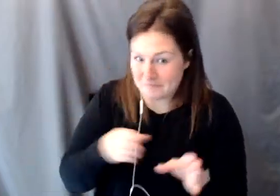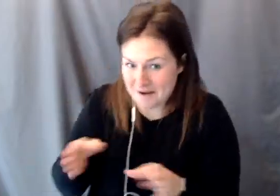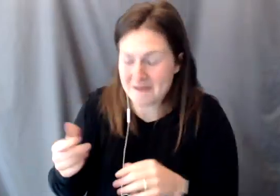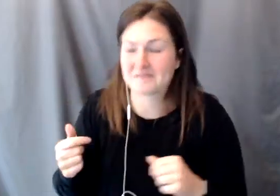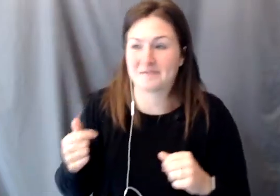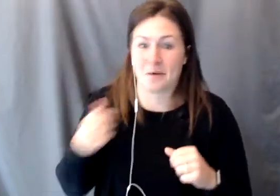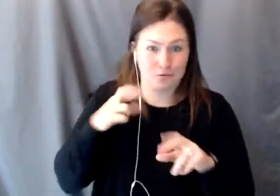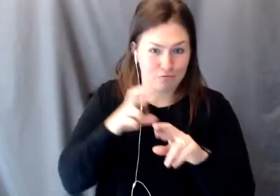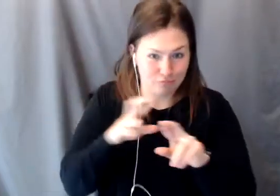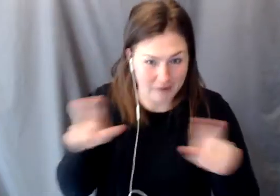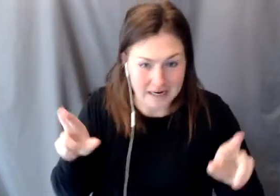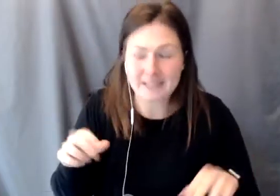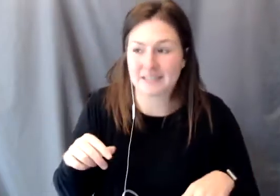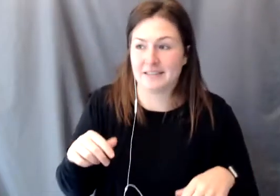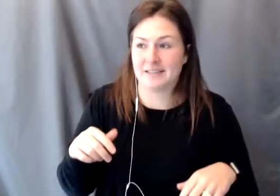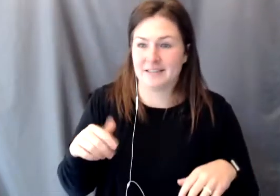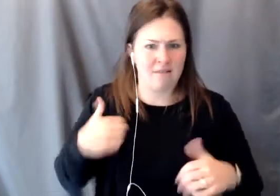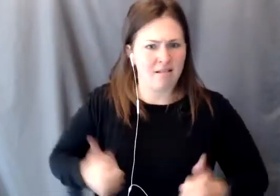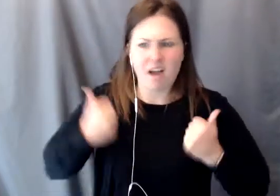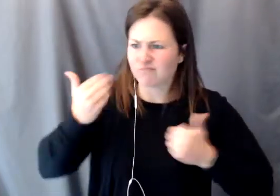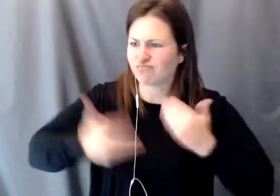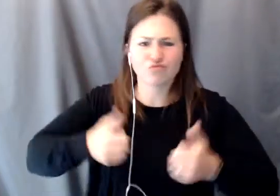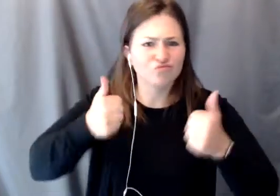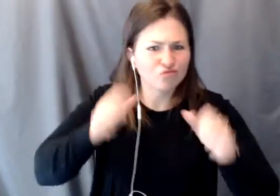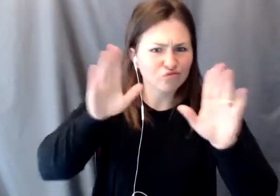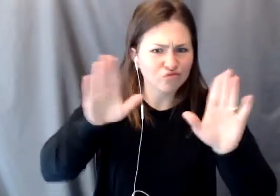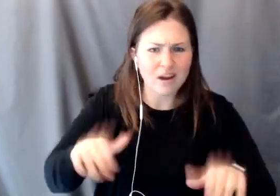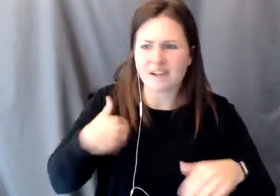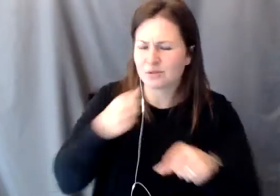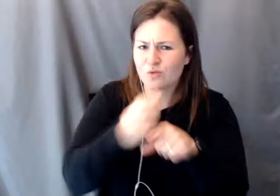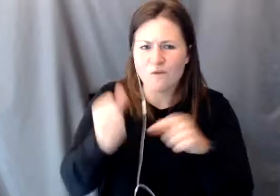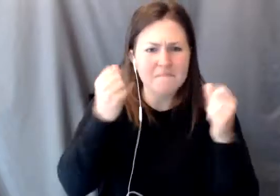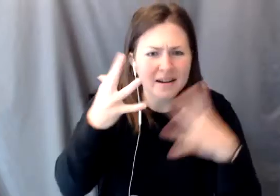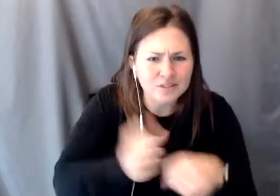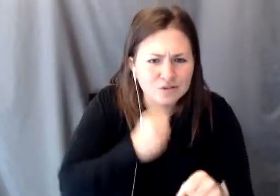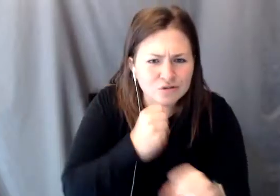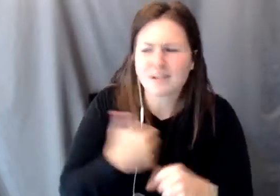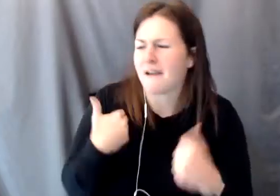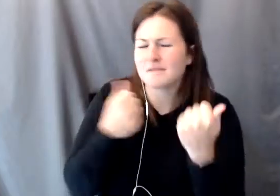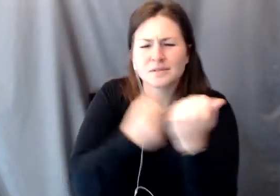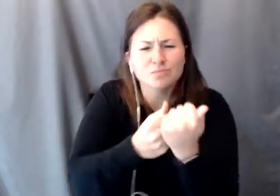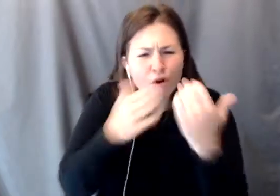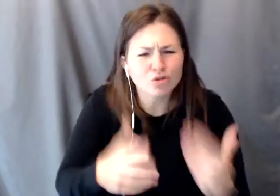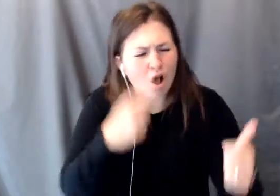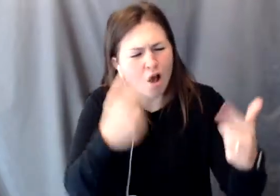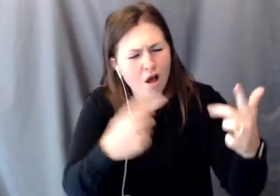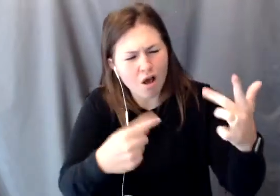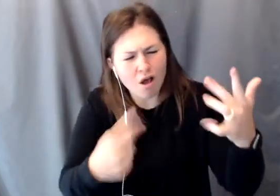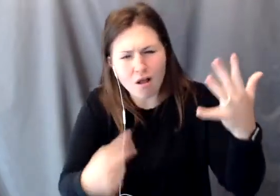all together, man. I was many years sober. I had a sponsor I was actively in a relationship